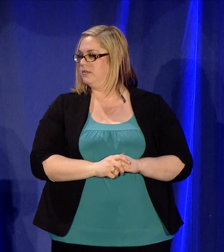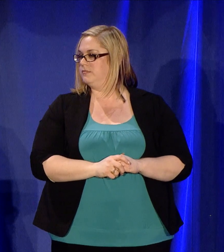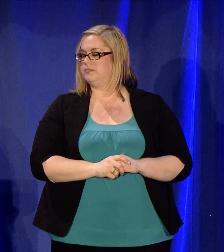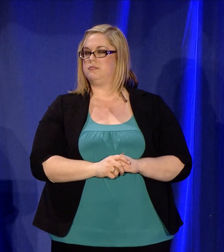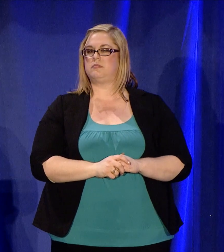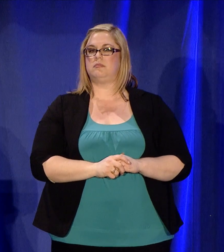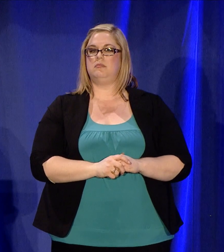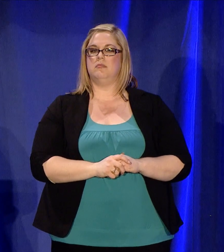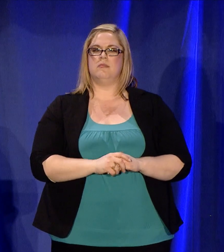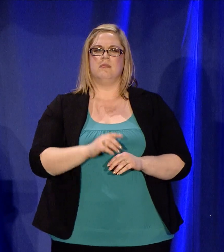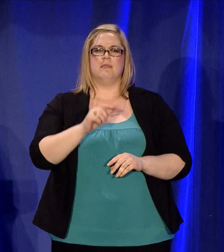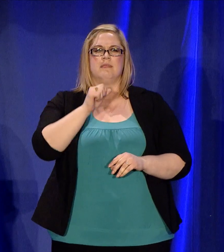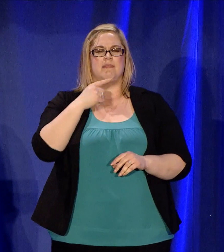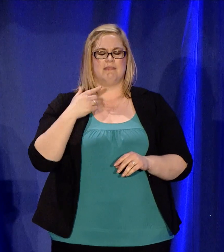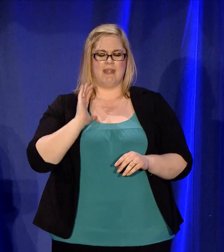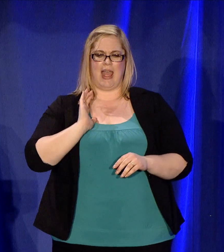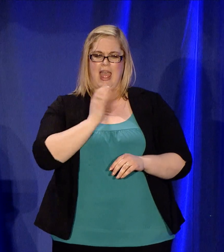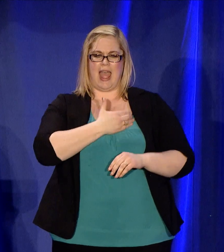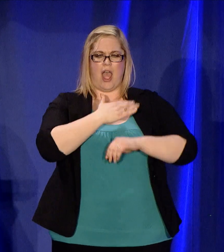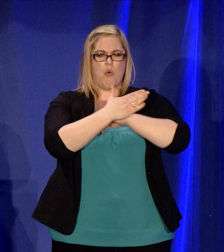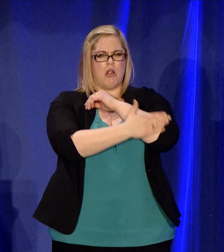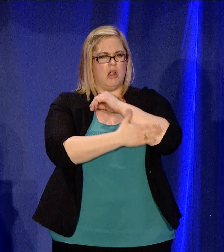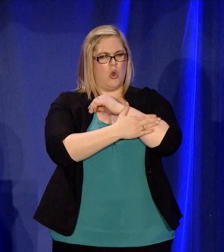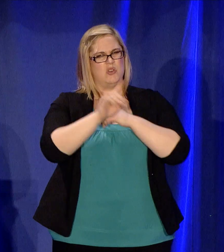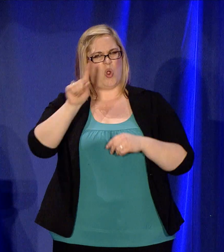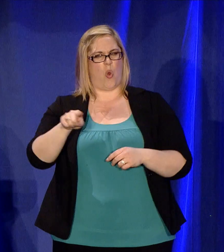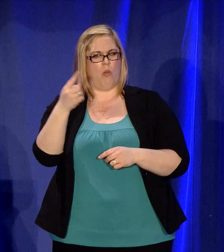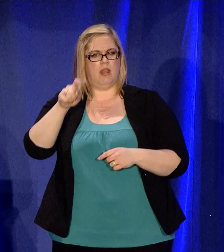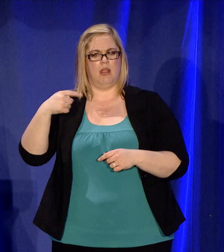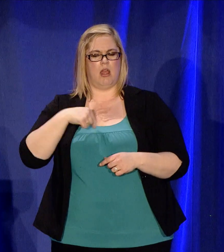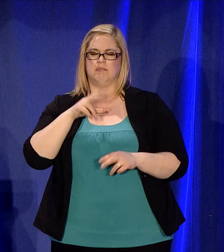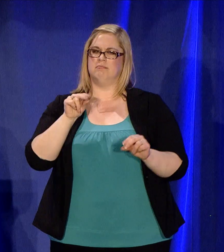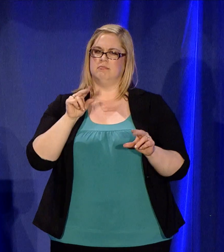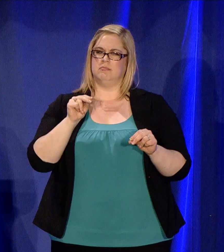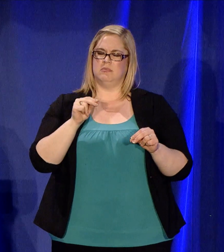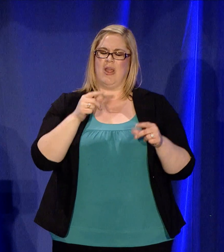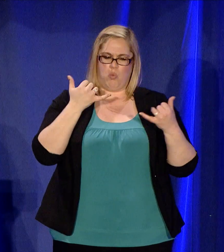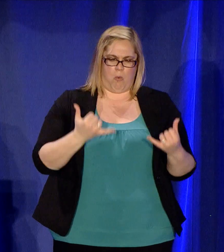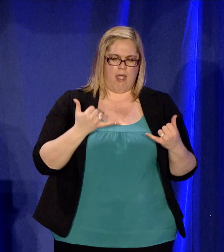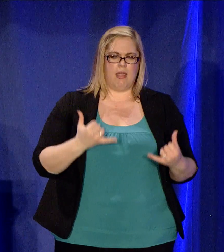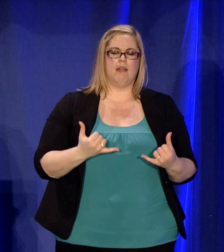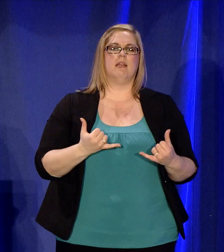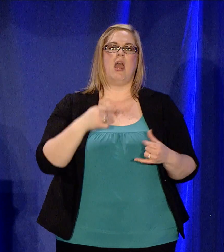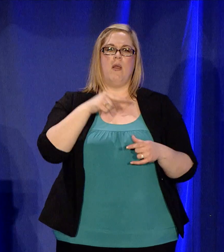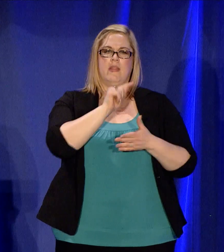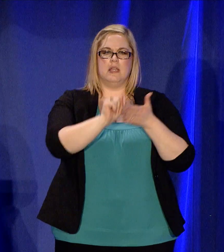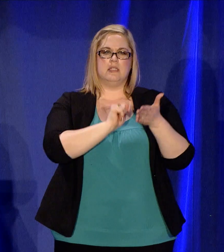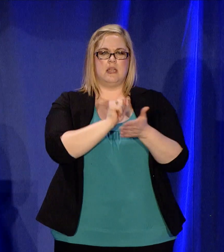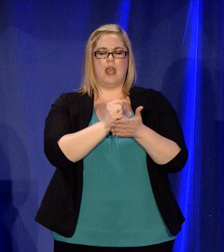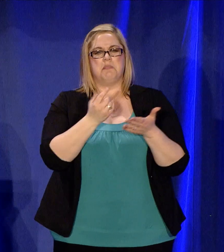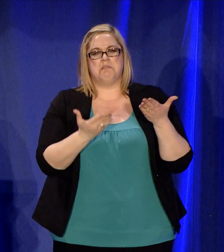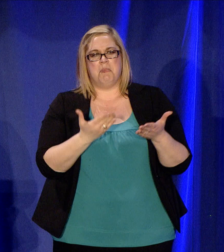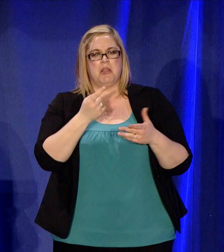And it is not alone our country that needs us right now. In these extraordinary times, it can be said with little